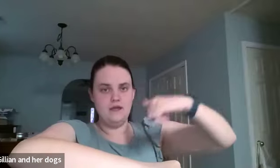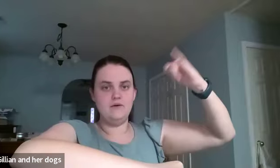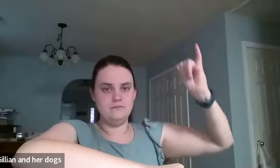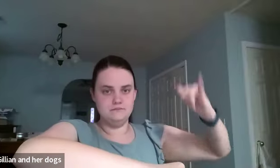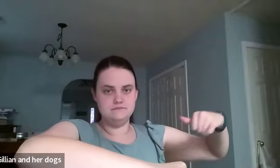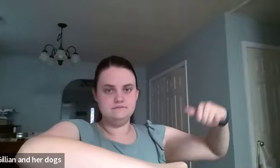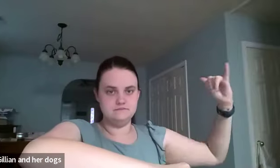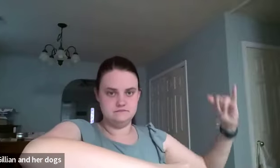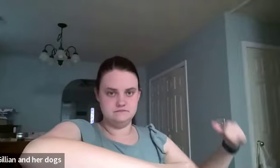Whale.